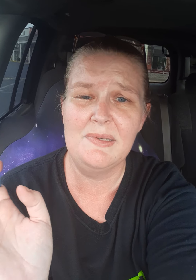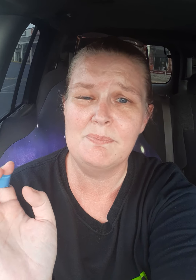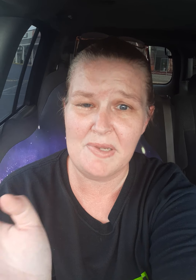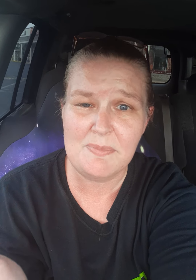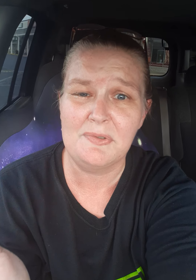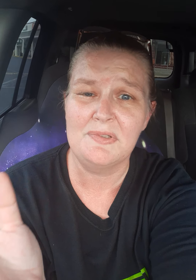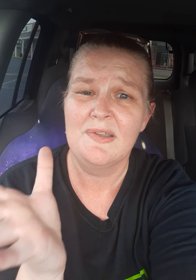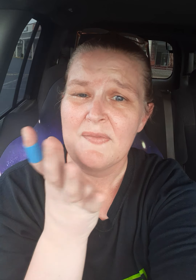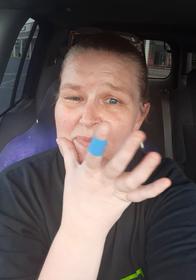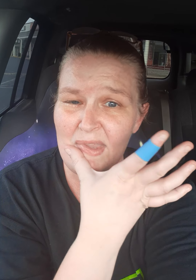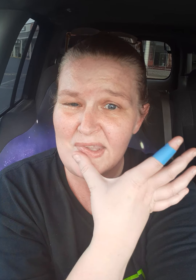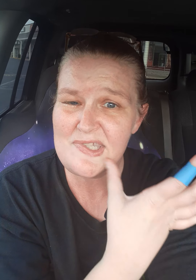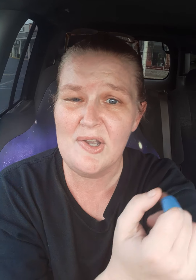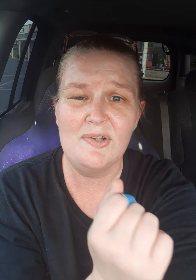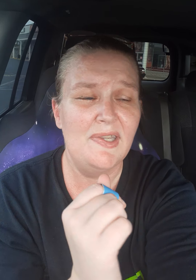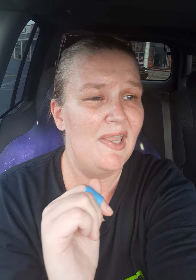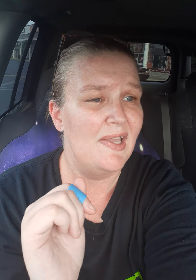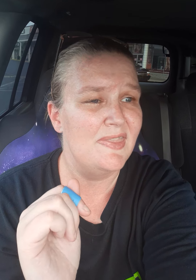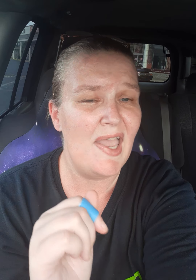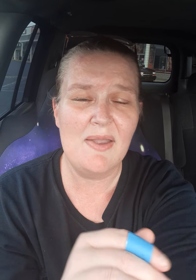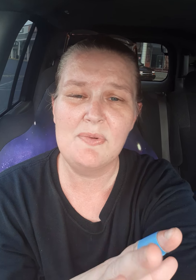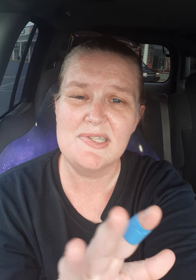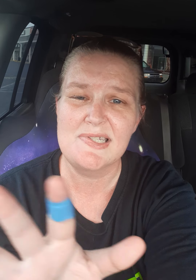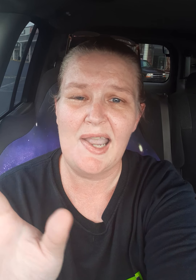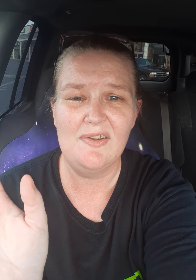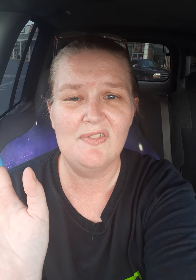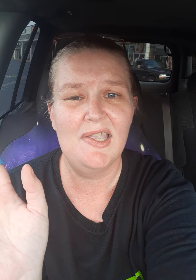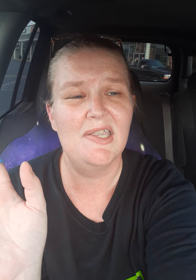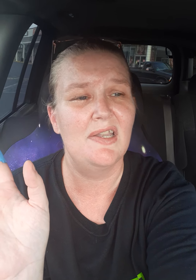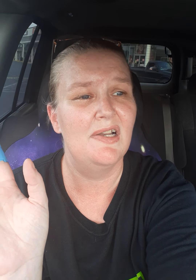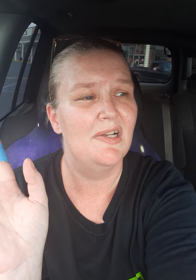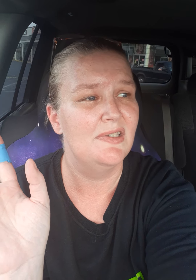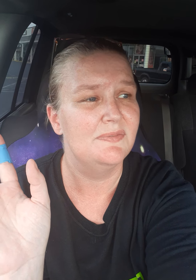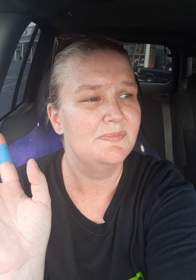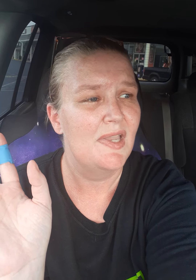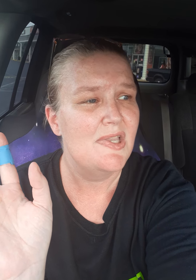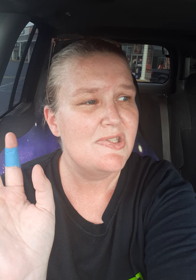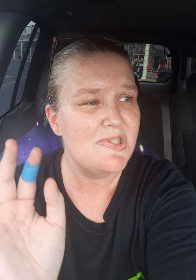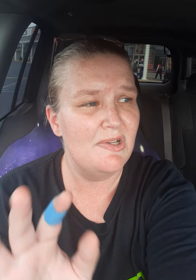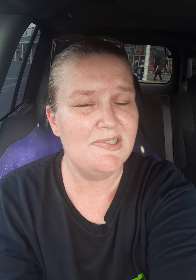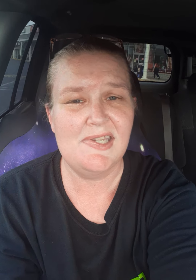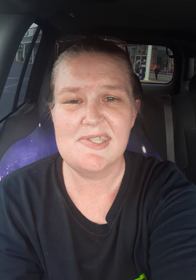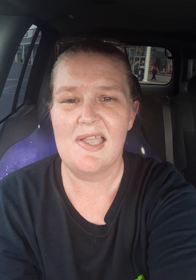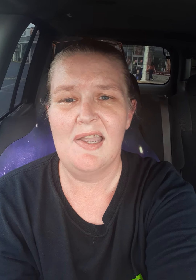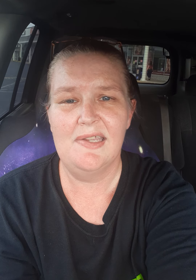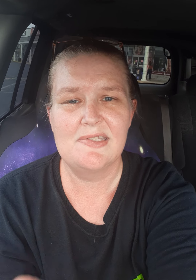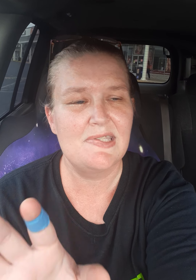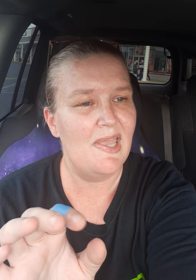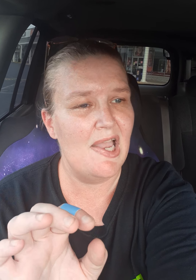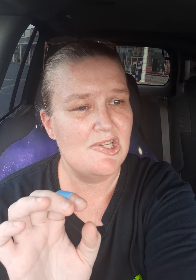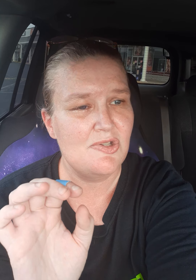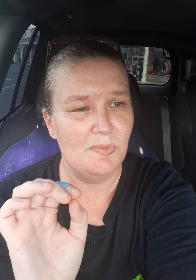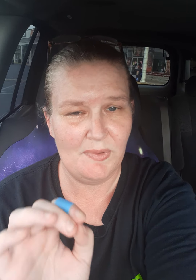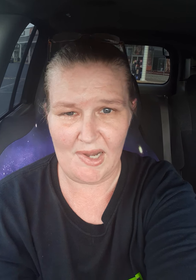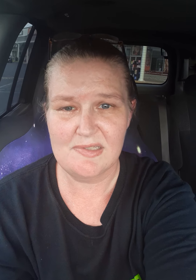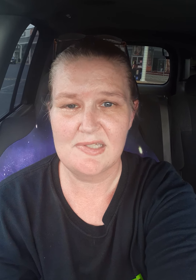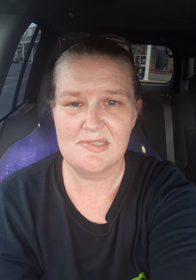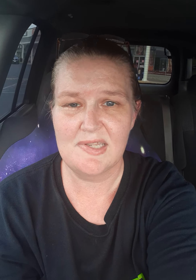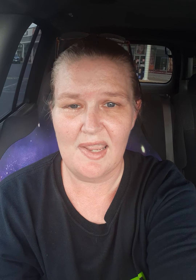people. So, yeah, that was kind of like a salty sign slash rant today.